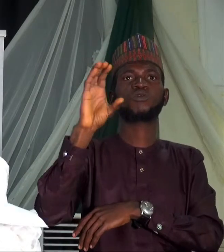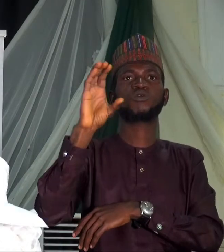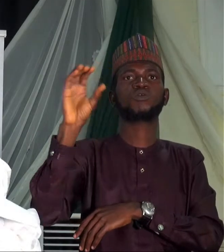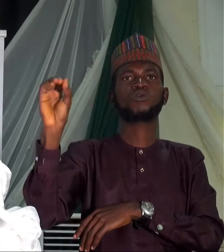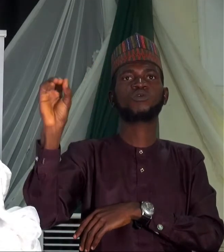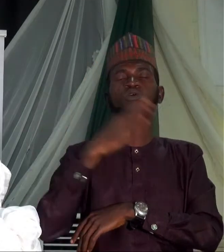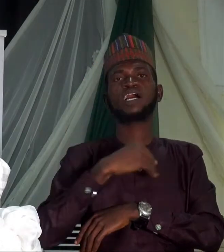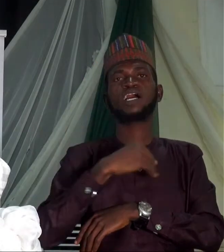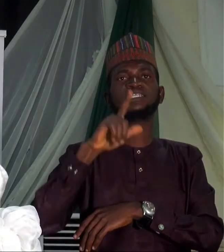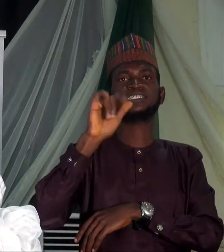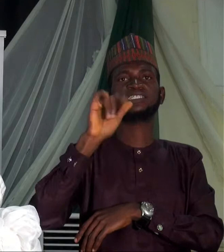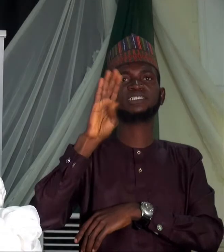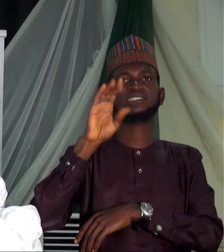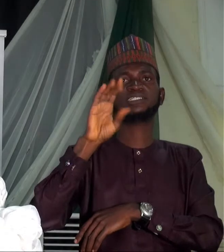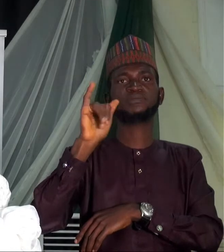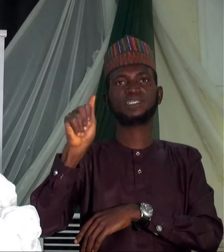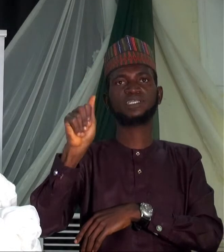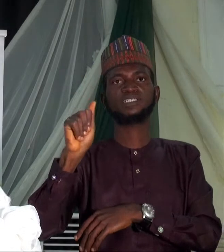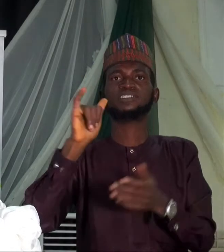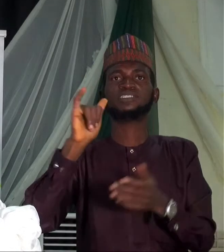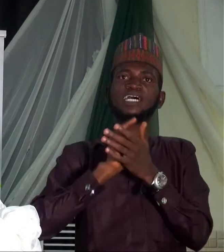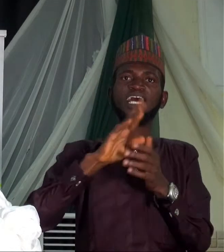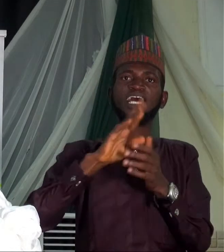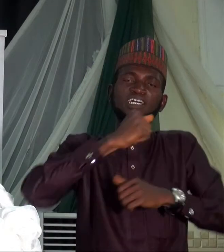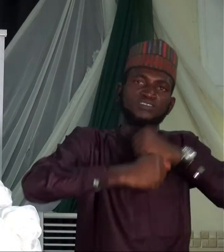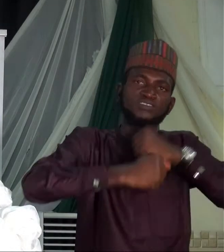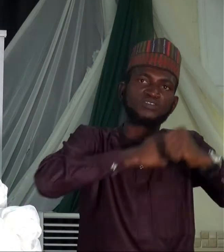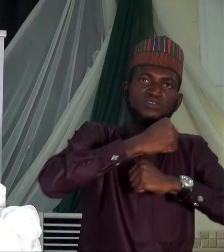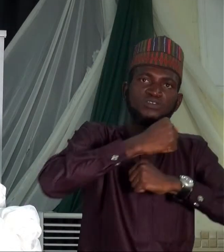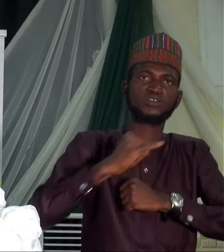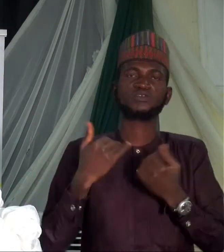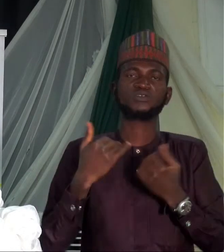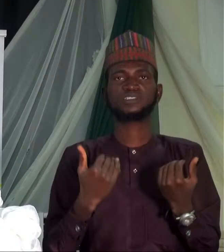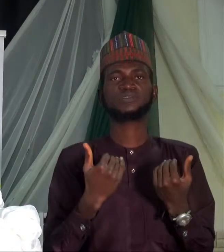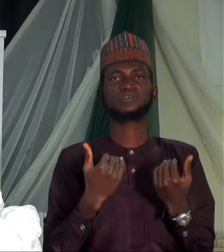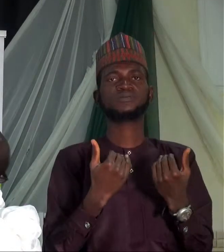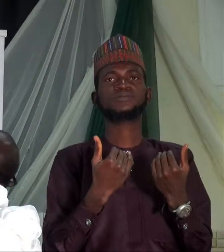token, wish to call on the global